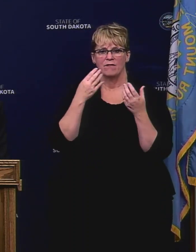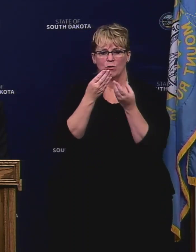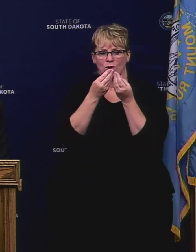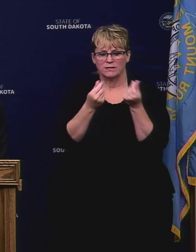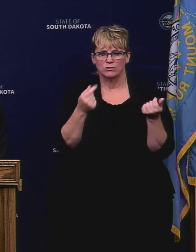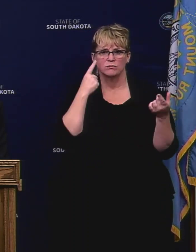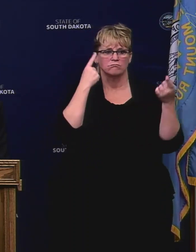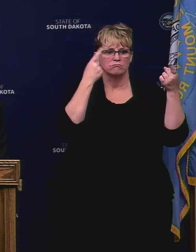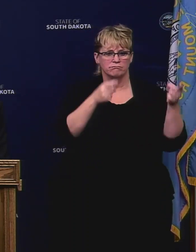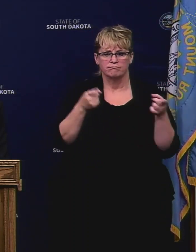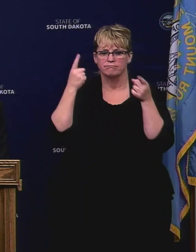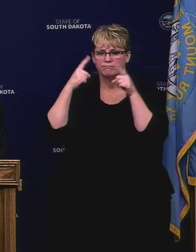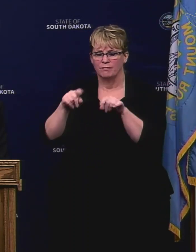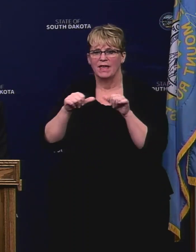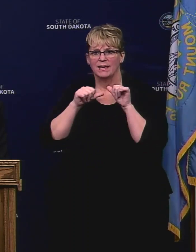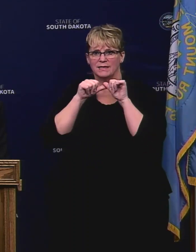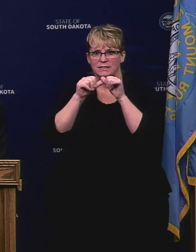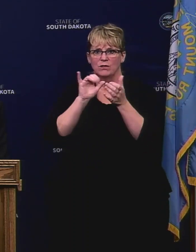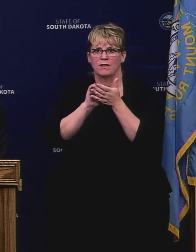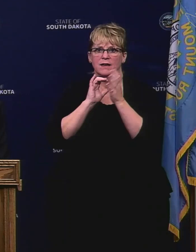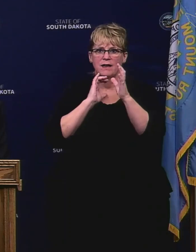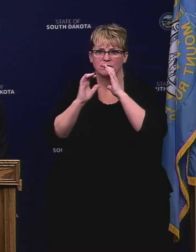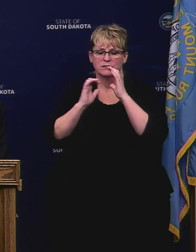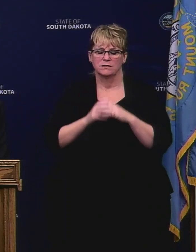and continue the conversation going forward.